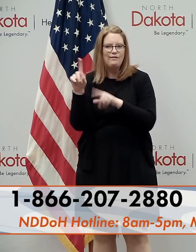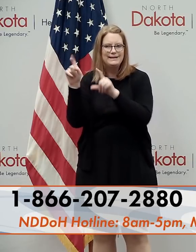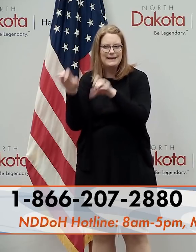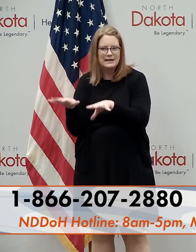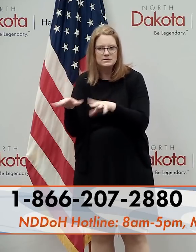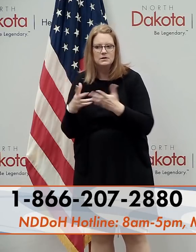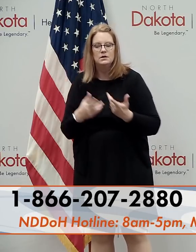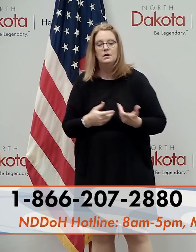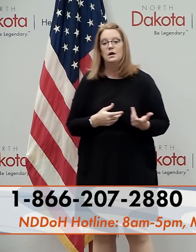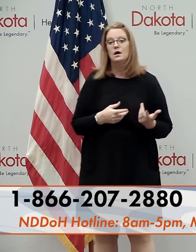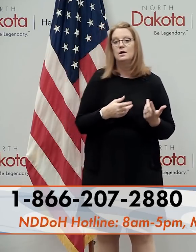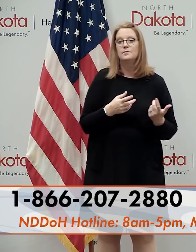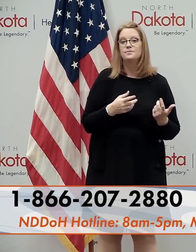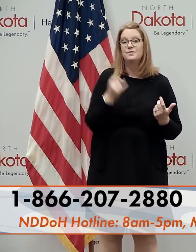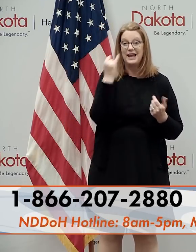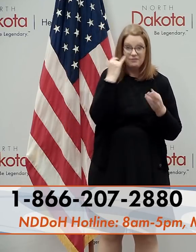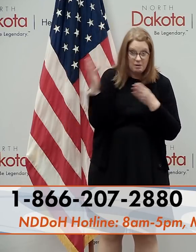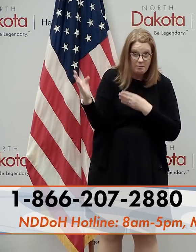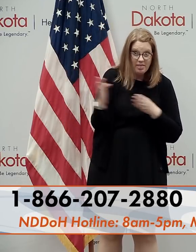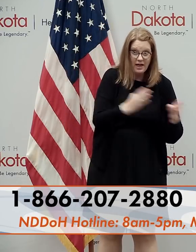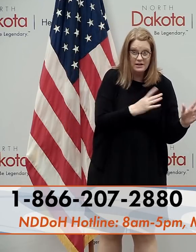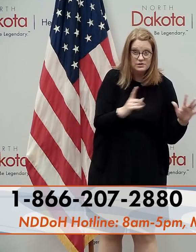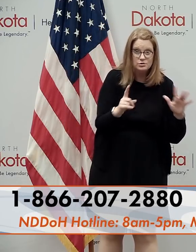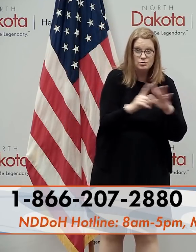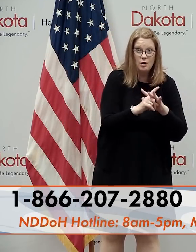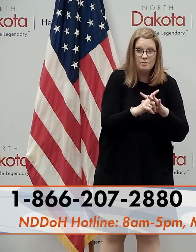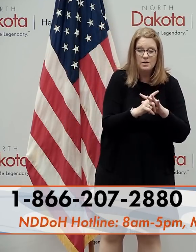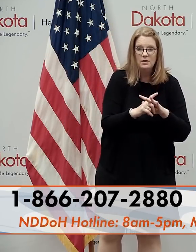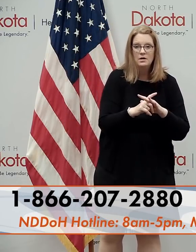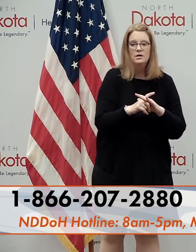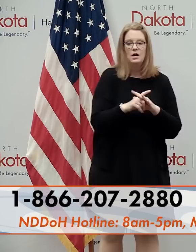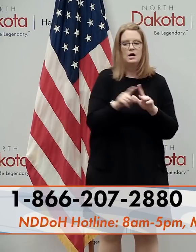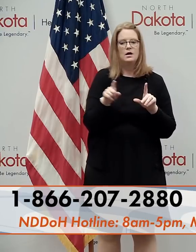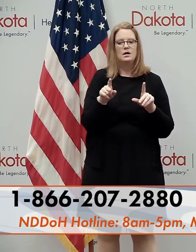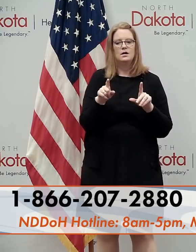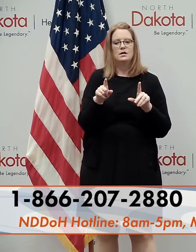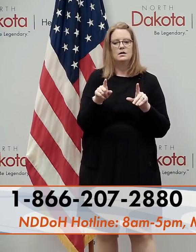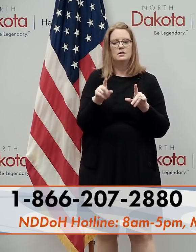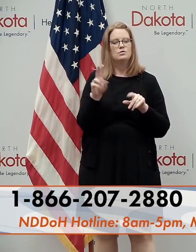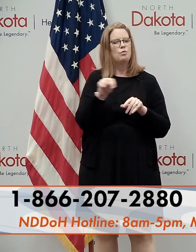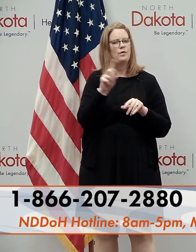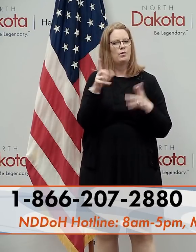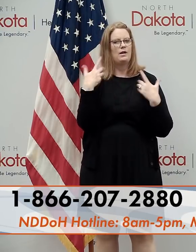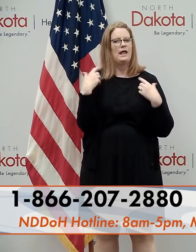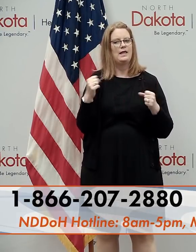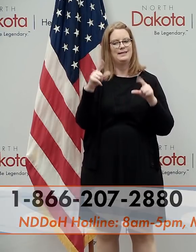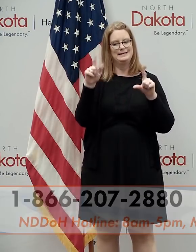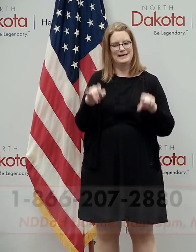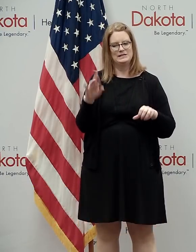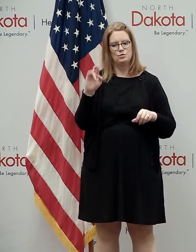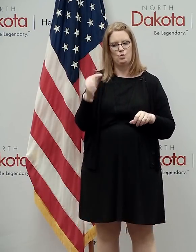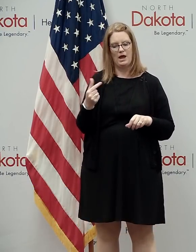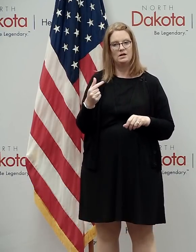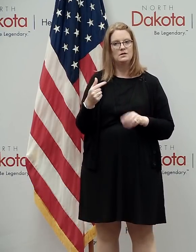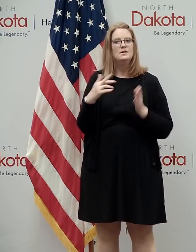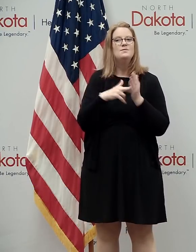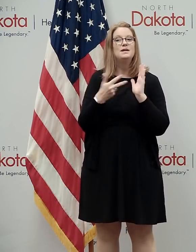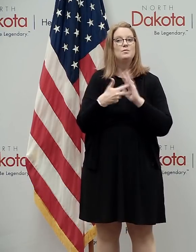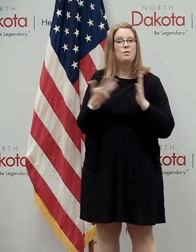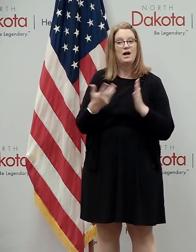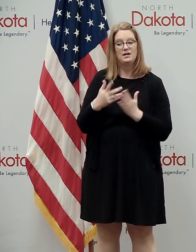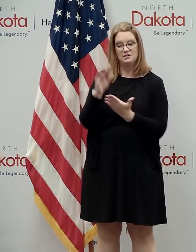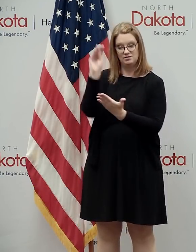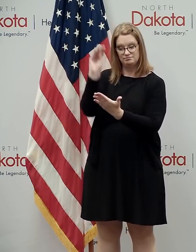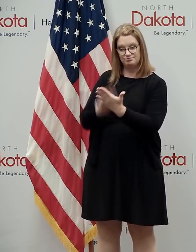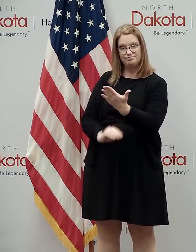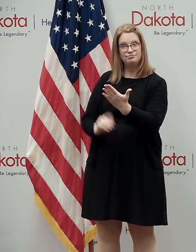planning to go to one of those sites, there's on that same site you can go to North Dakota Health Test Reg and you can register ahead of time, and that'll